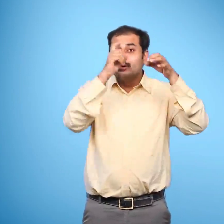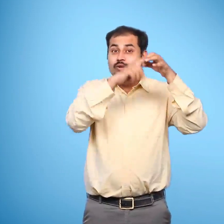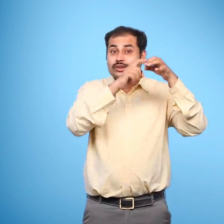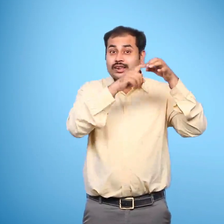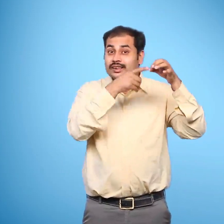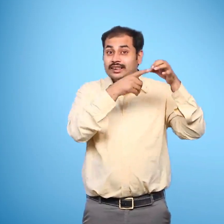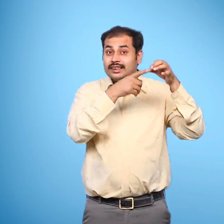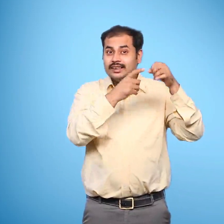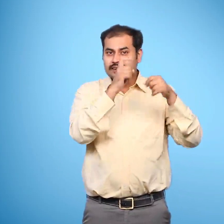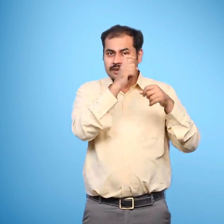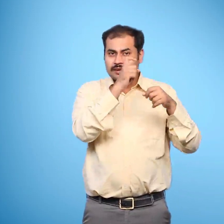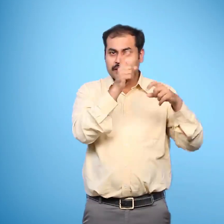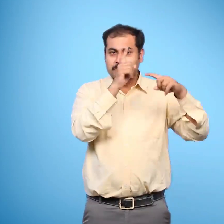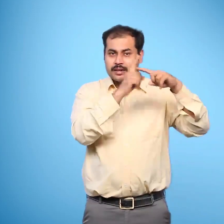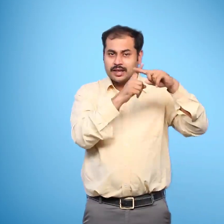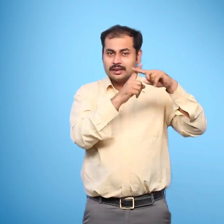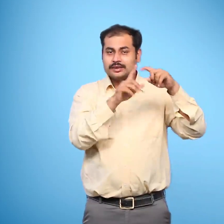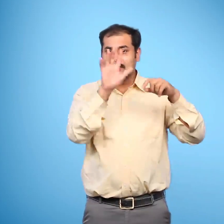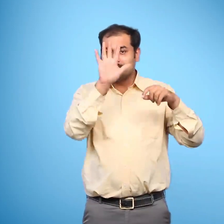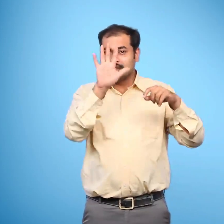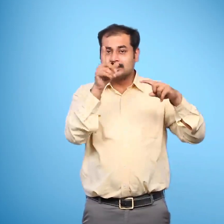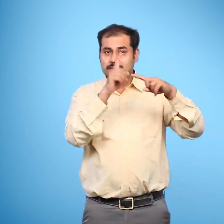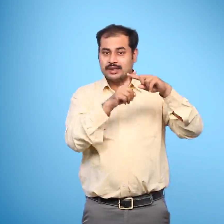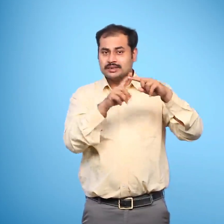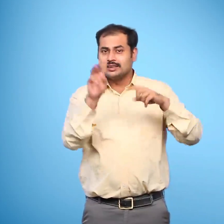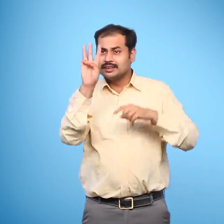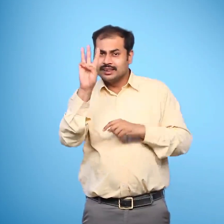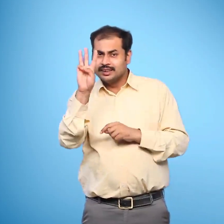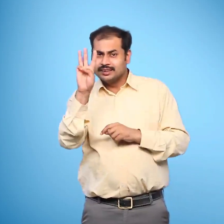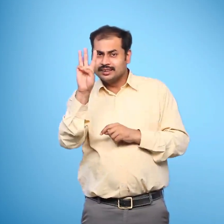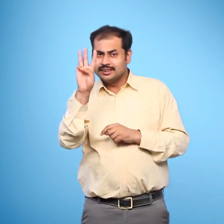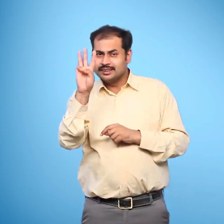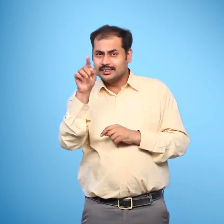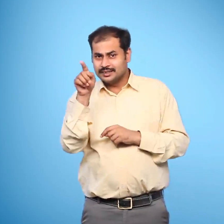And the question 7 plus 5 plus 3 written.